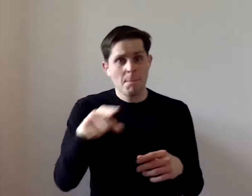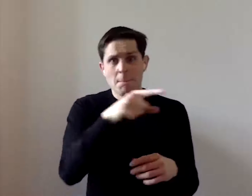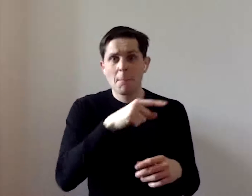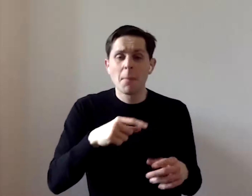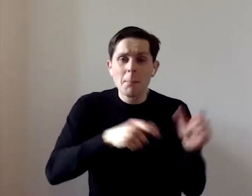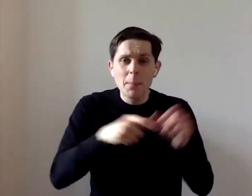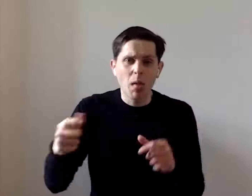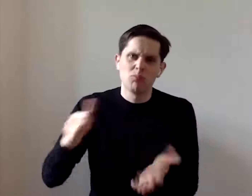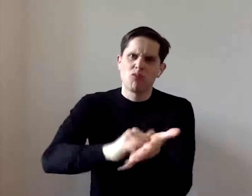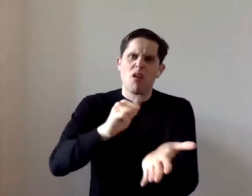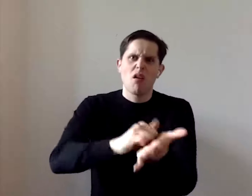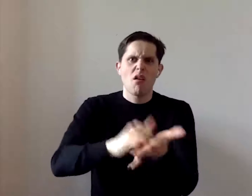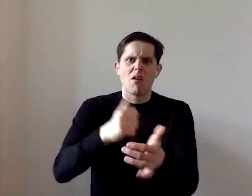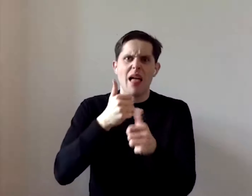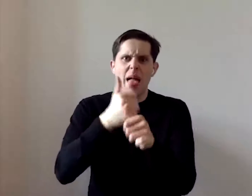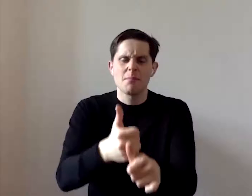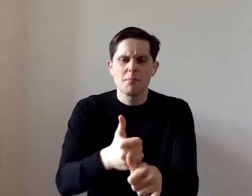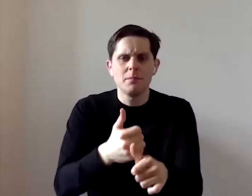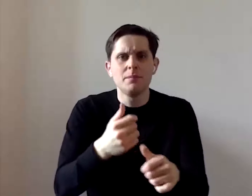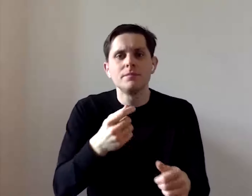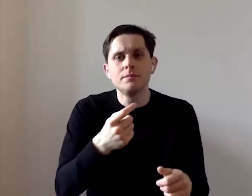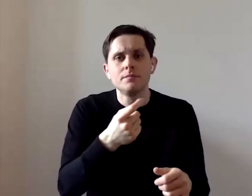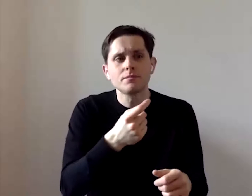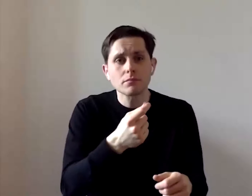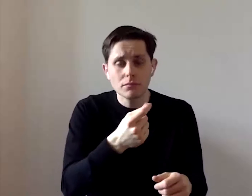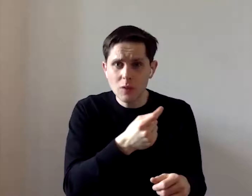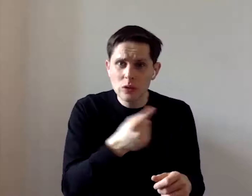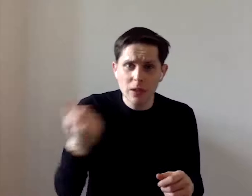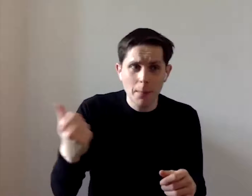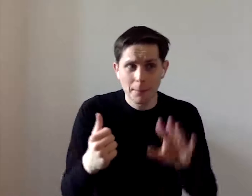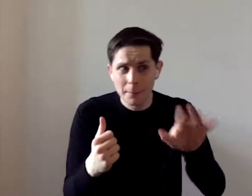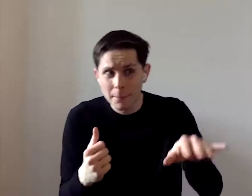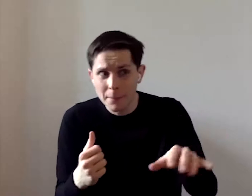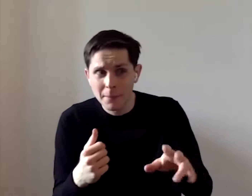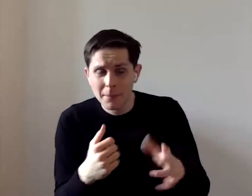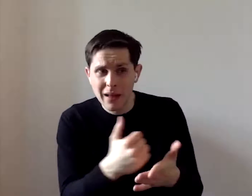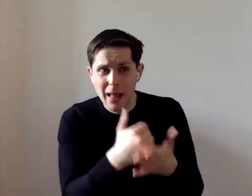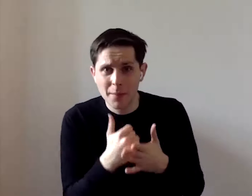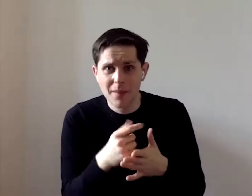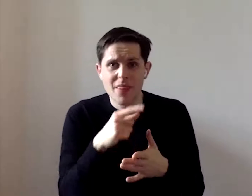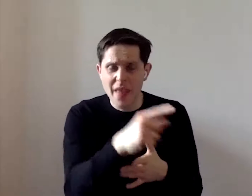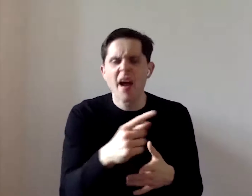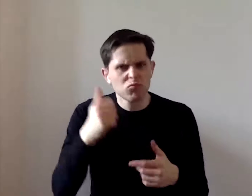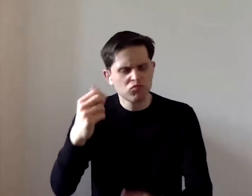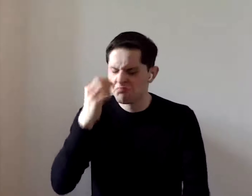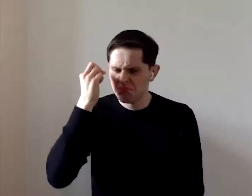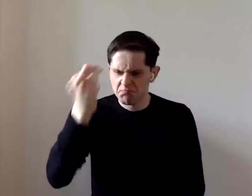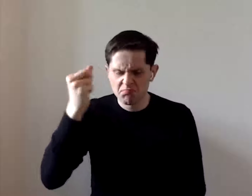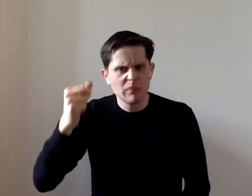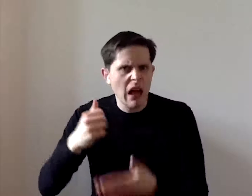miss. Like I've met some people who have been great and who I would mention something that was difficult